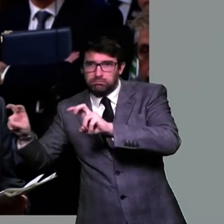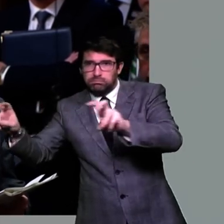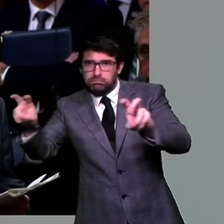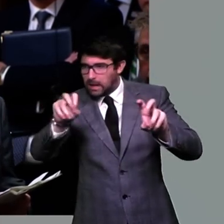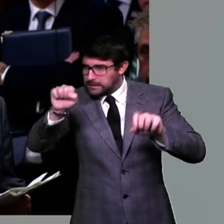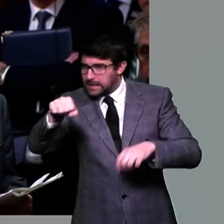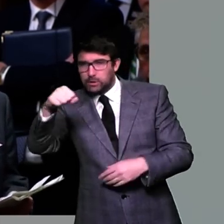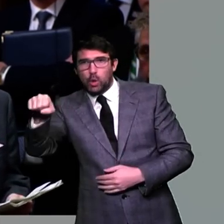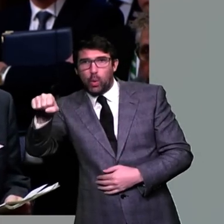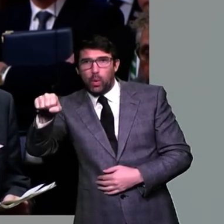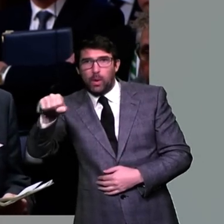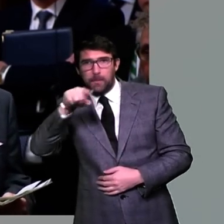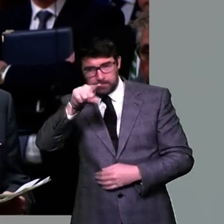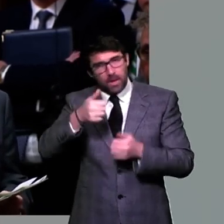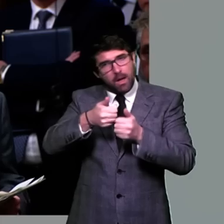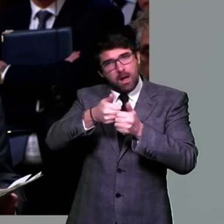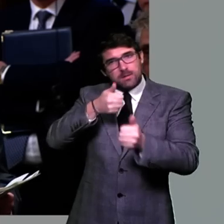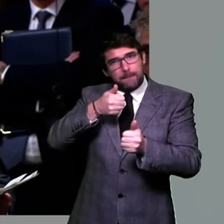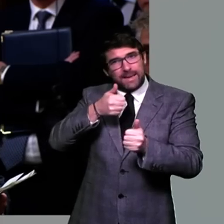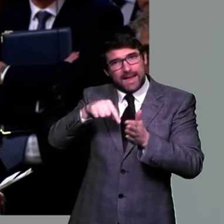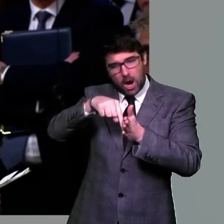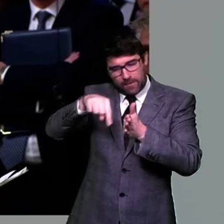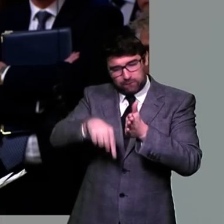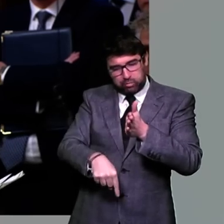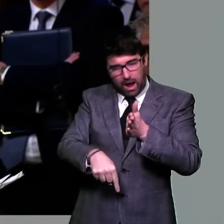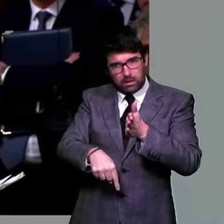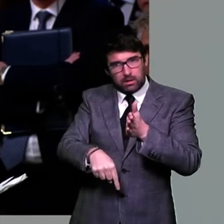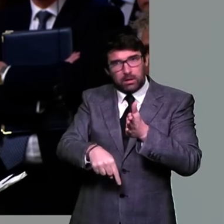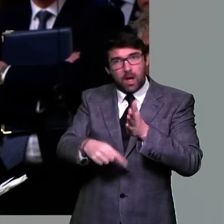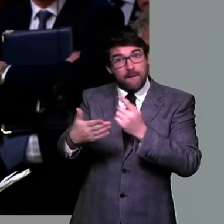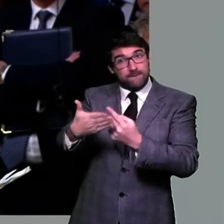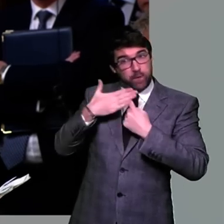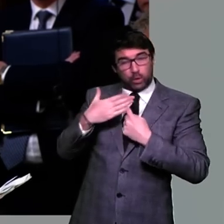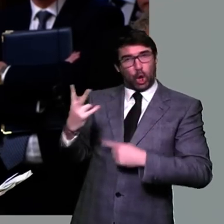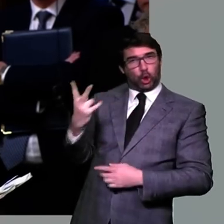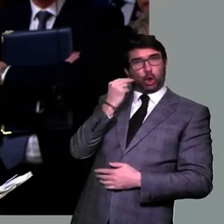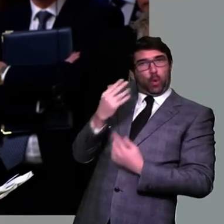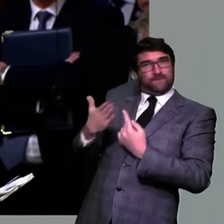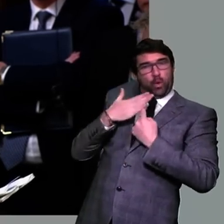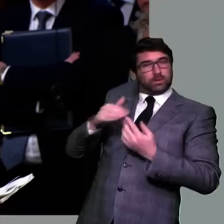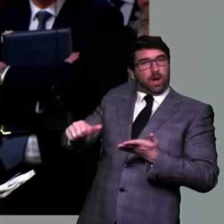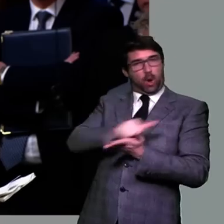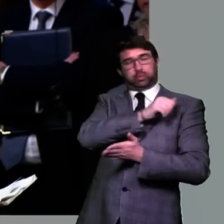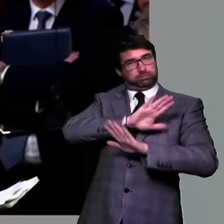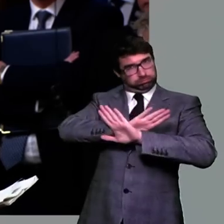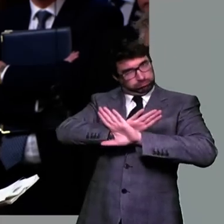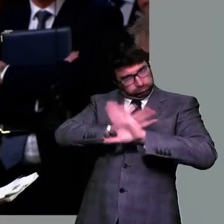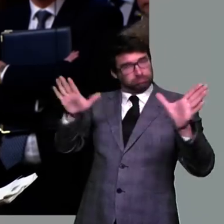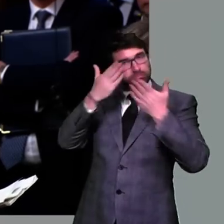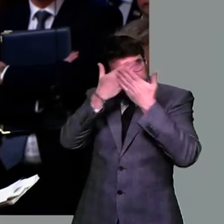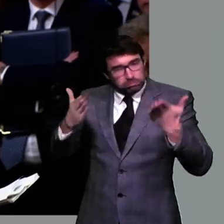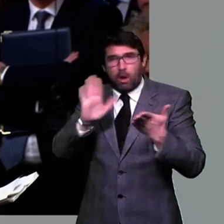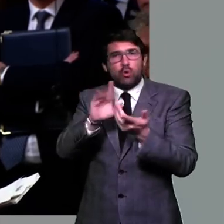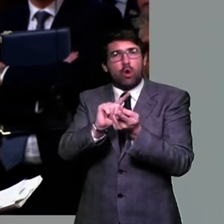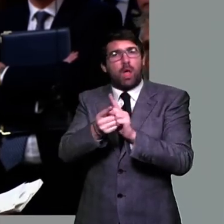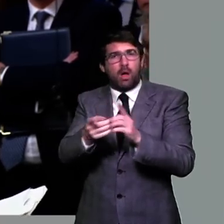in assessing local consent? And if people in Fylde say no, that view and that decision will be respected and